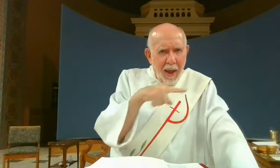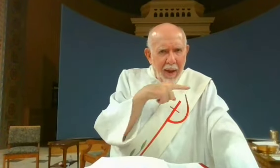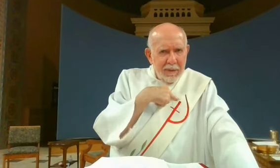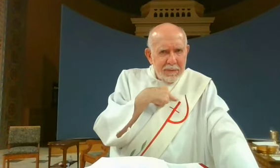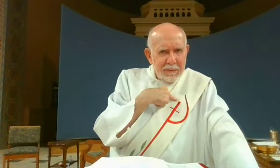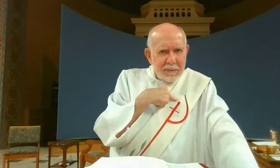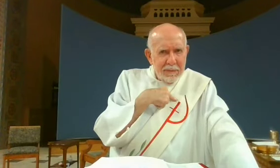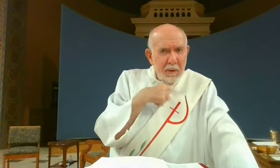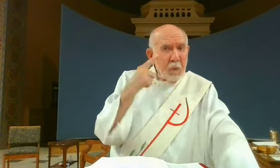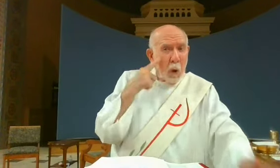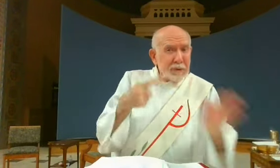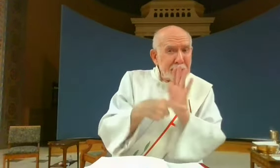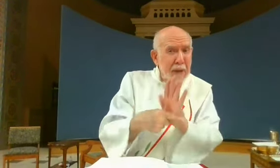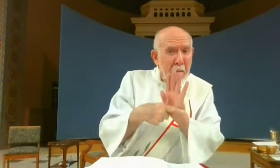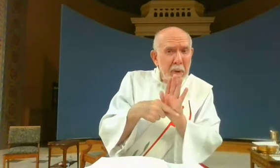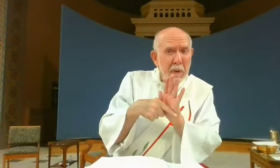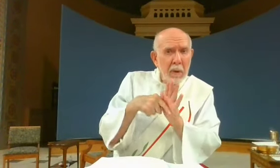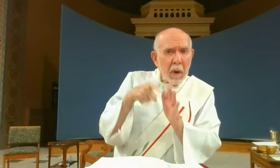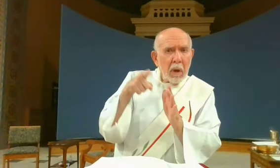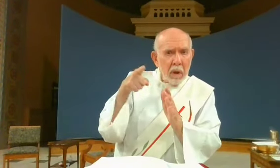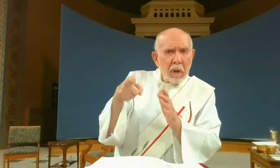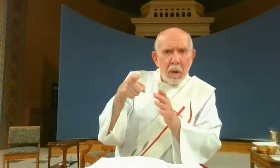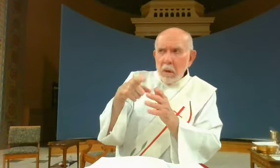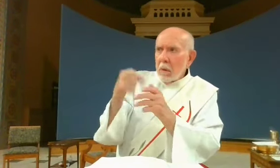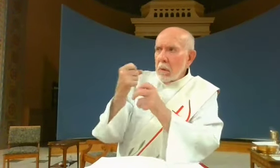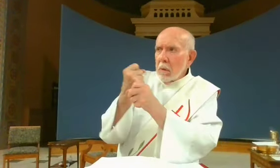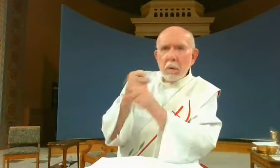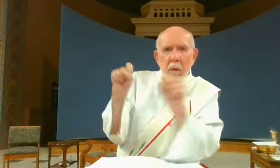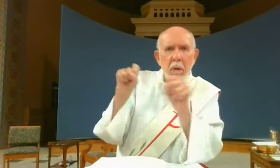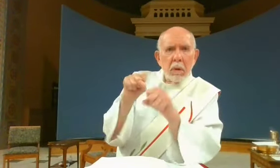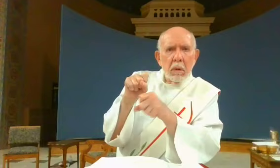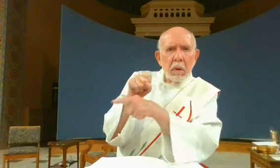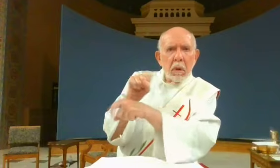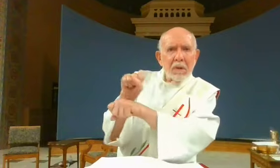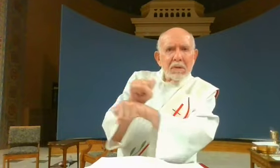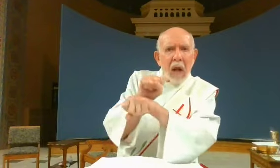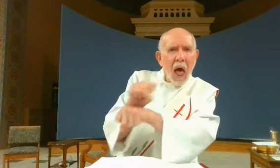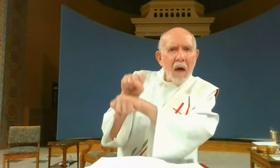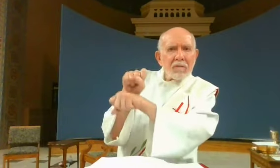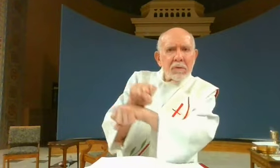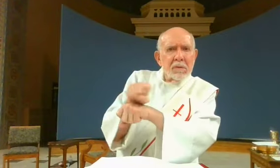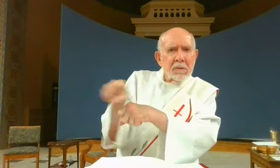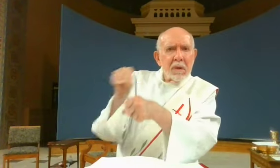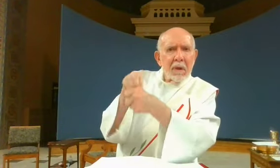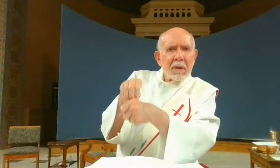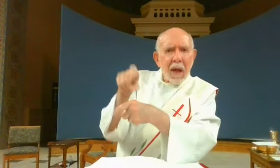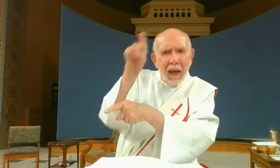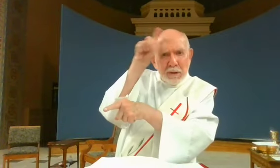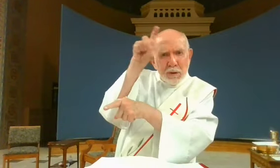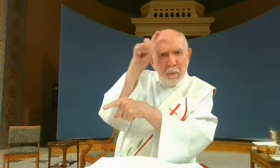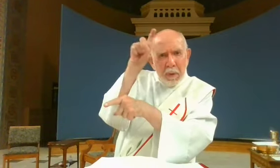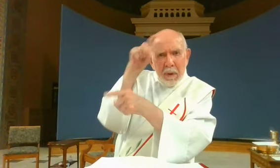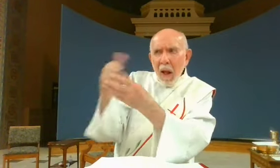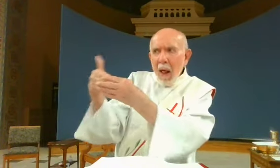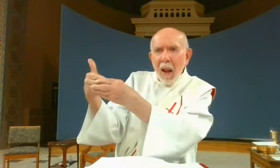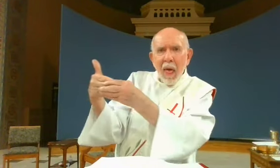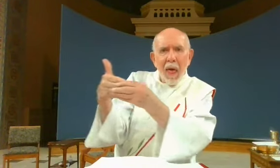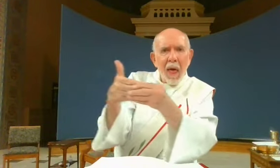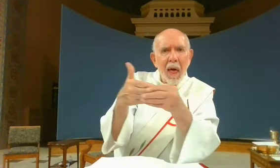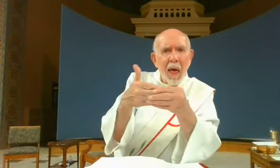I understand He has a wonderful plan for us. For example, He freed the slaves in Egypt